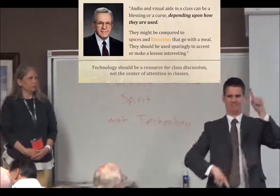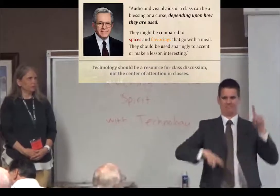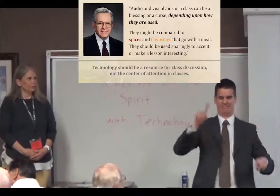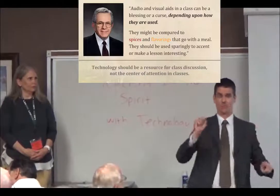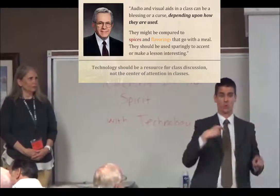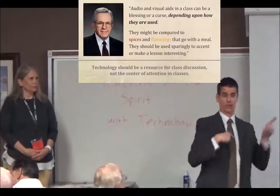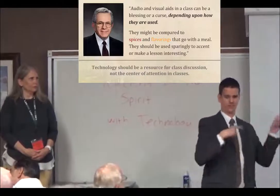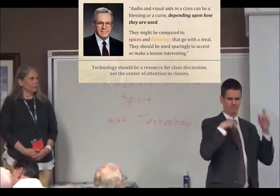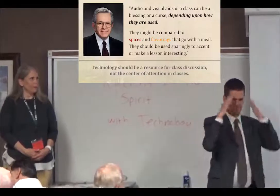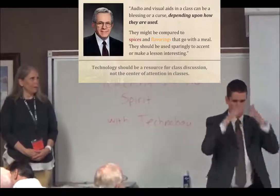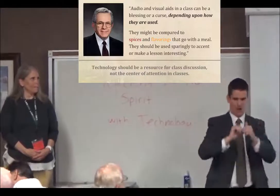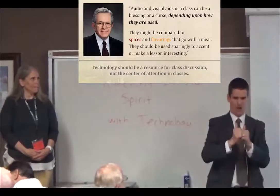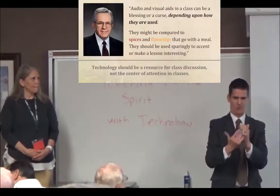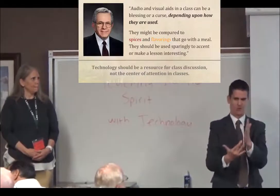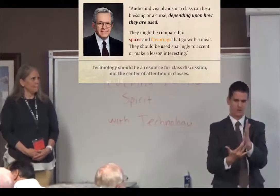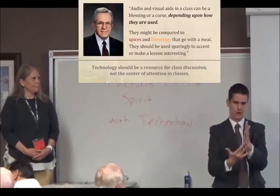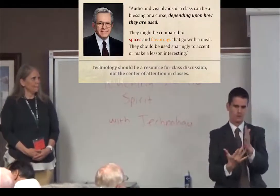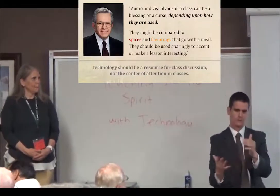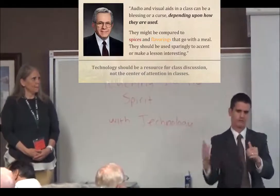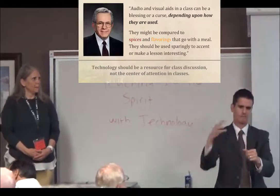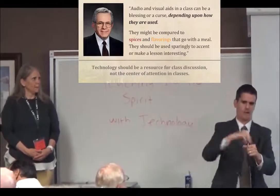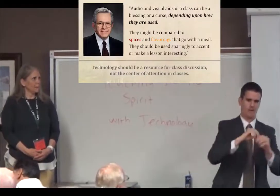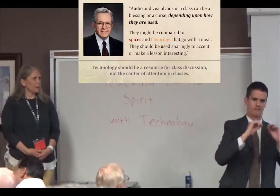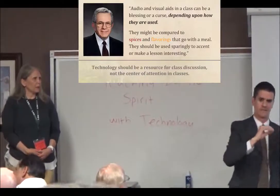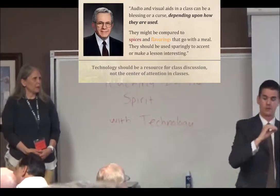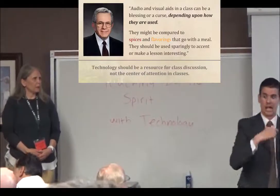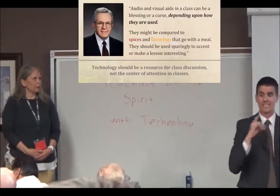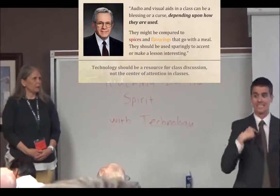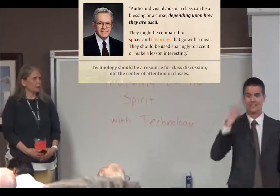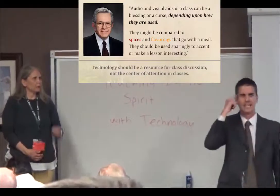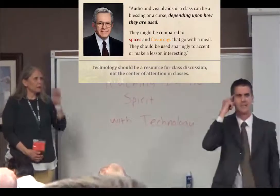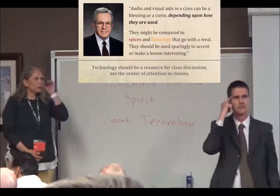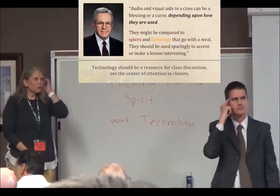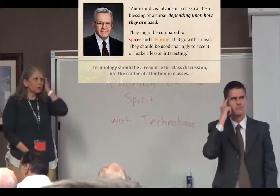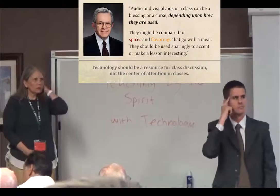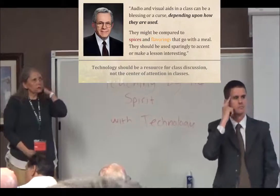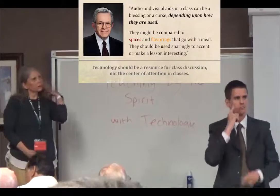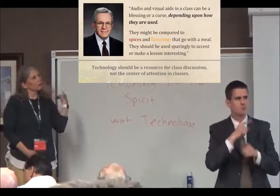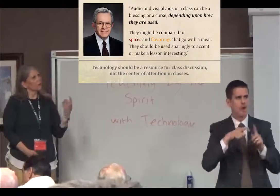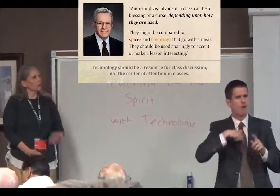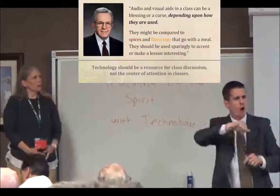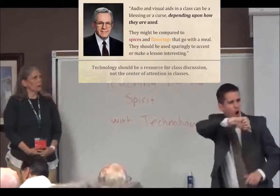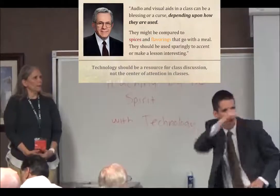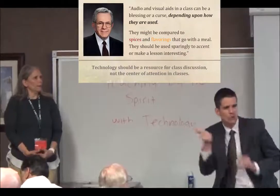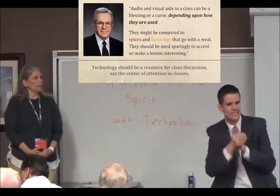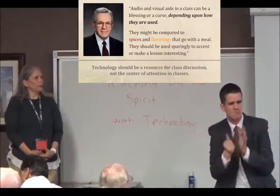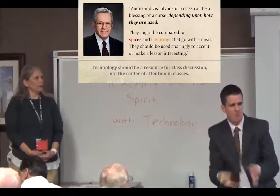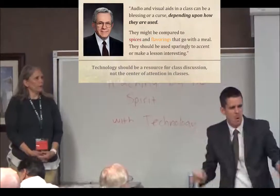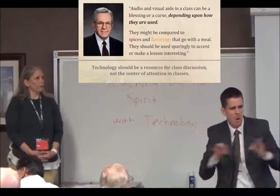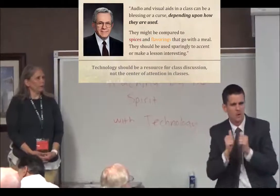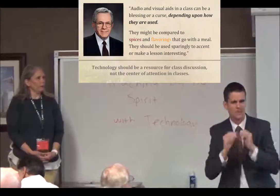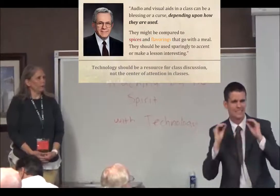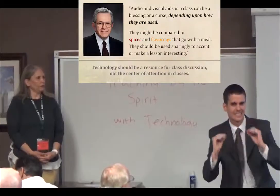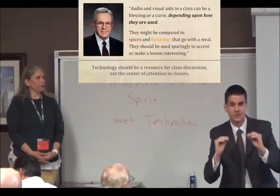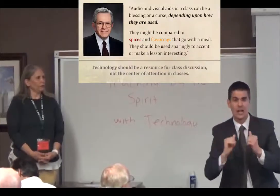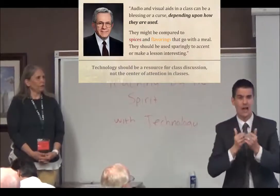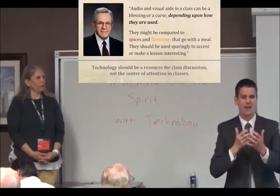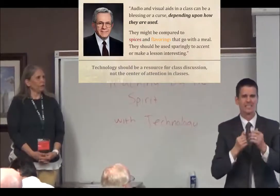You know, you really have to vary what you're doing. You need to focus on technology, how you can involve it so that it isn't distracting. You know, it's